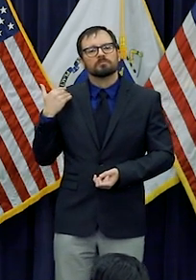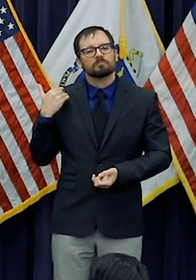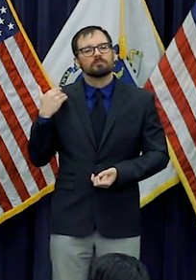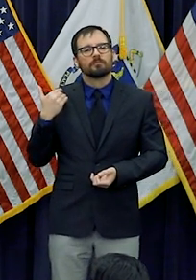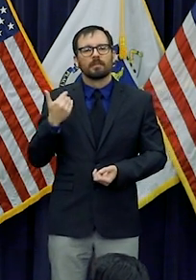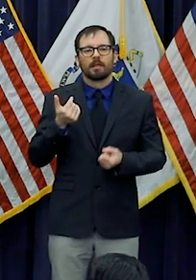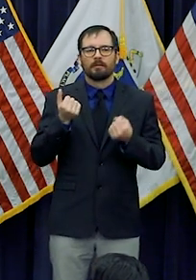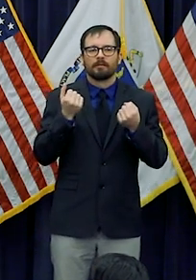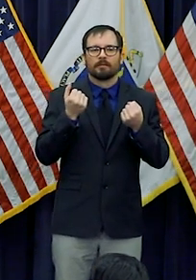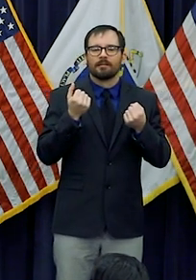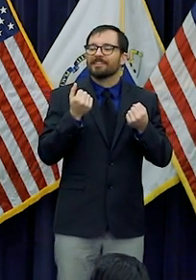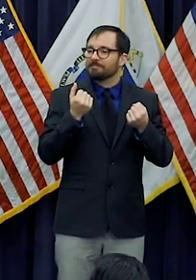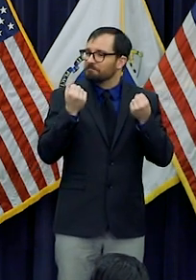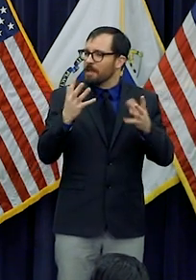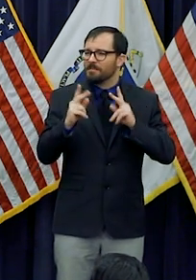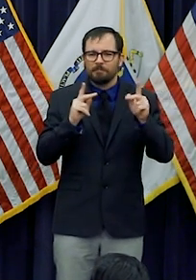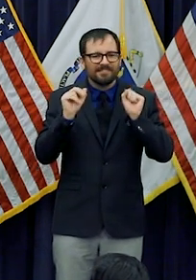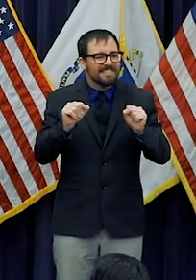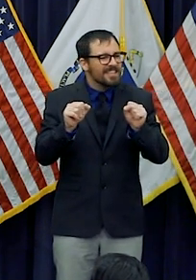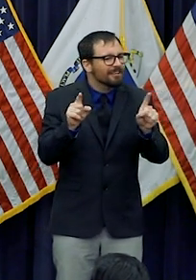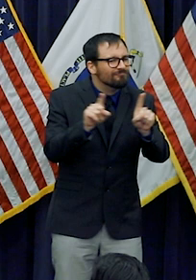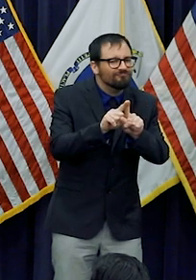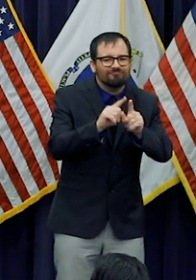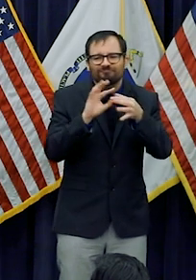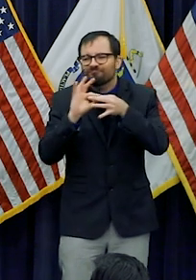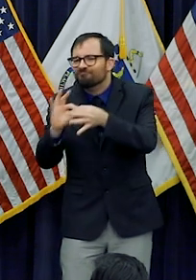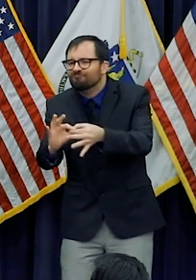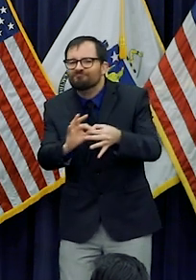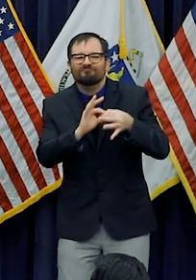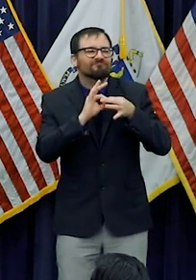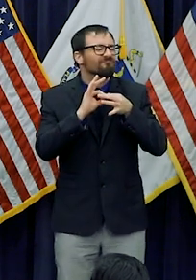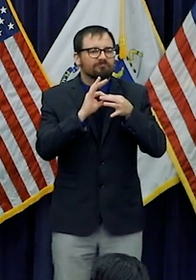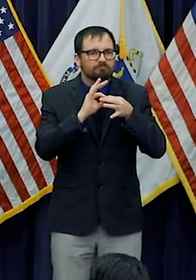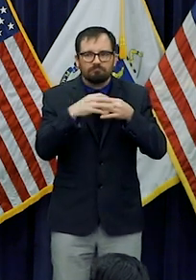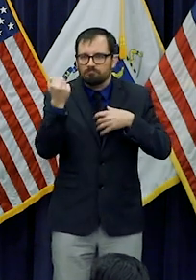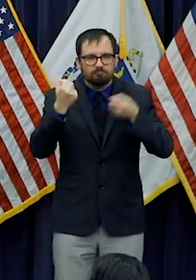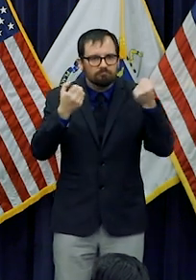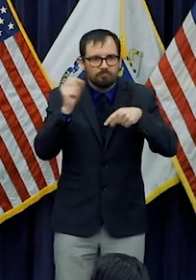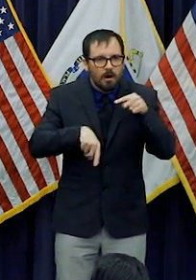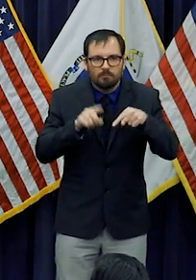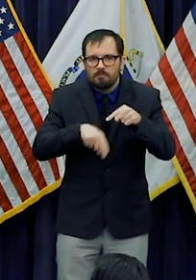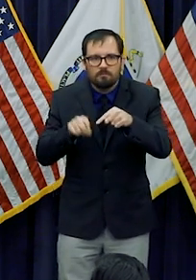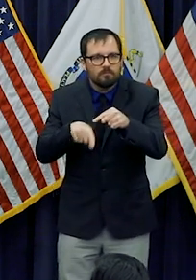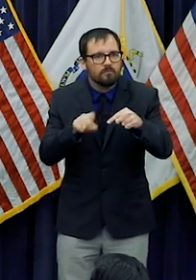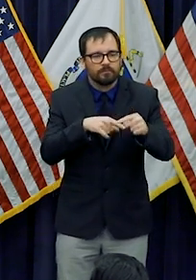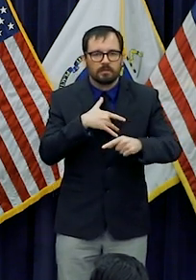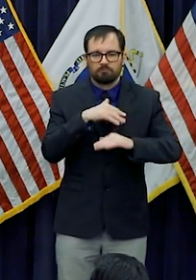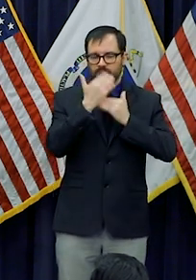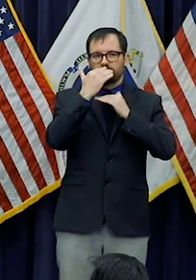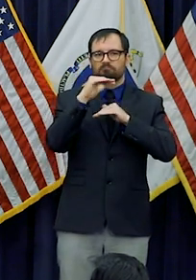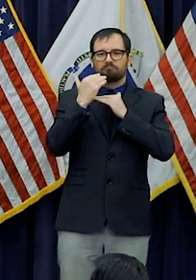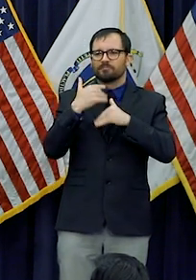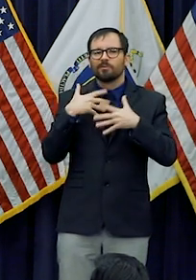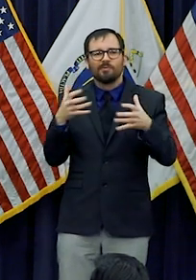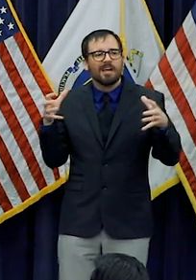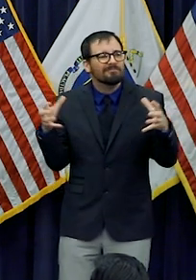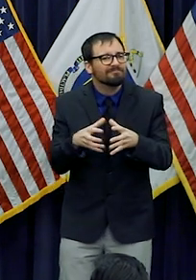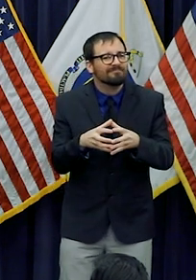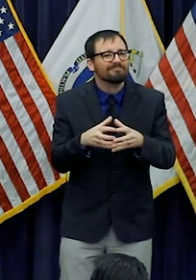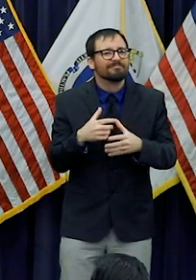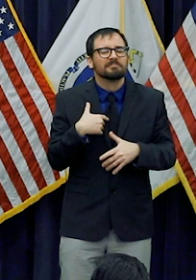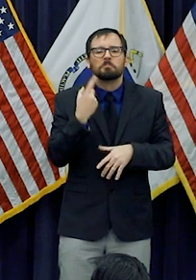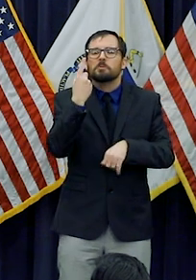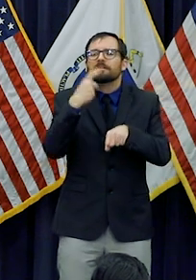comes with being able to pursue the gatherings on a regular basis, or even on a one-time basis, that means so much to